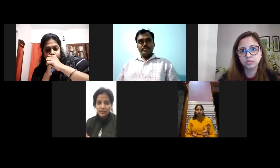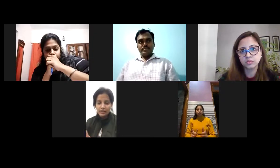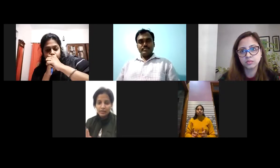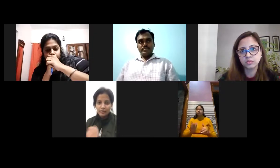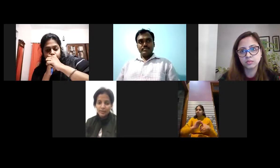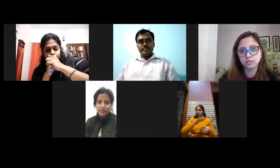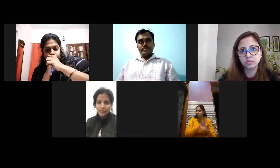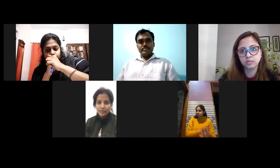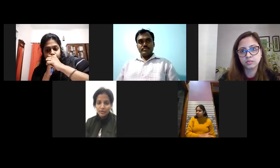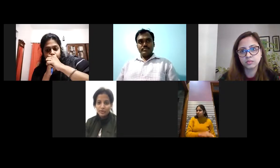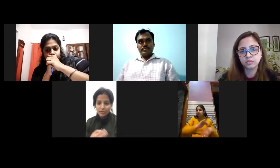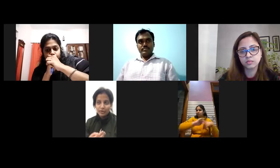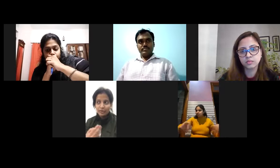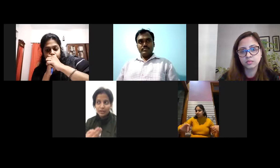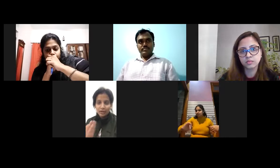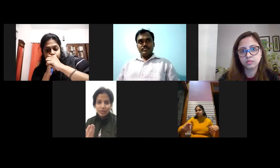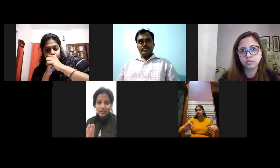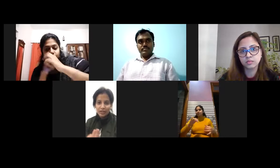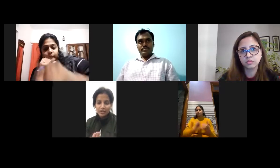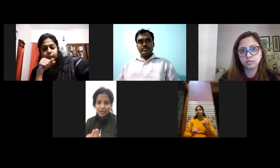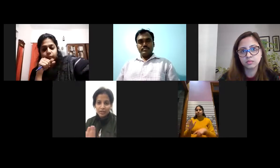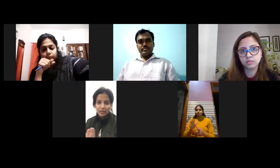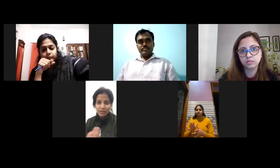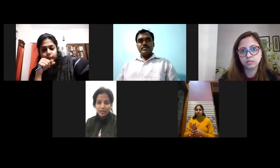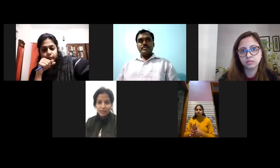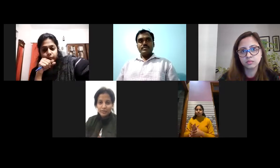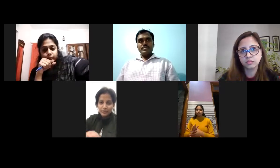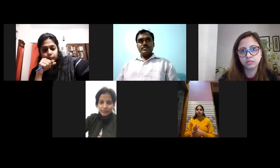segregated structure of the, so the human institutional.